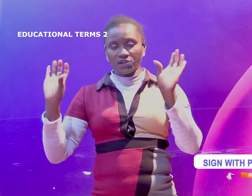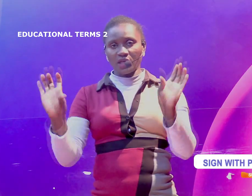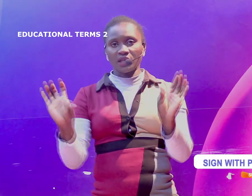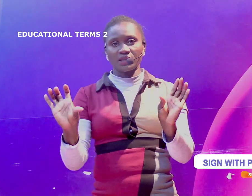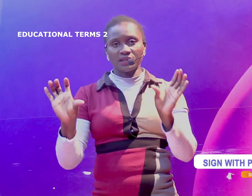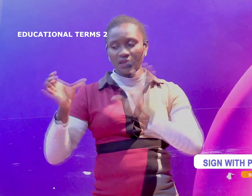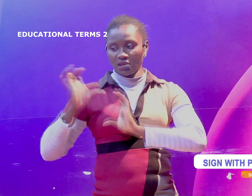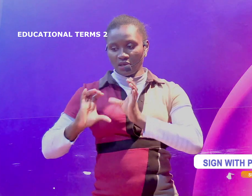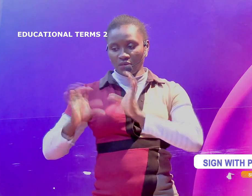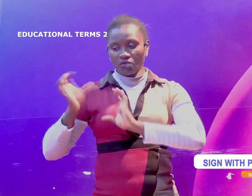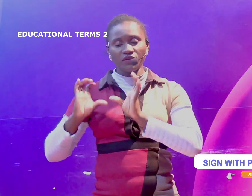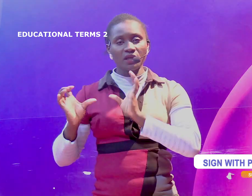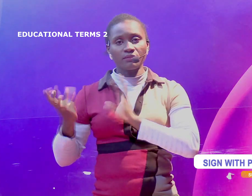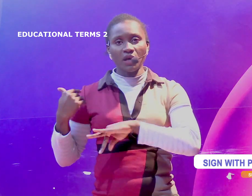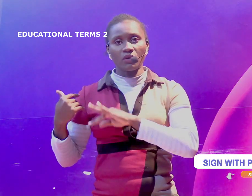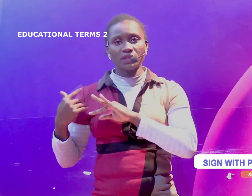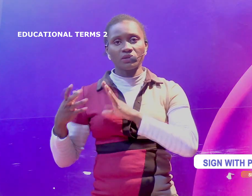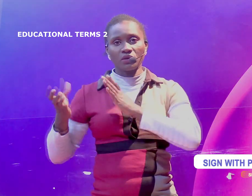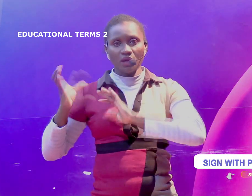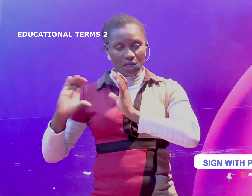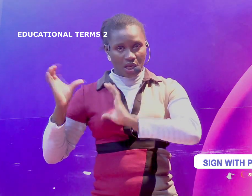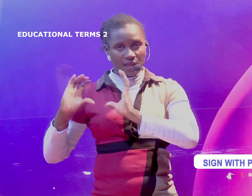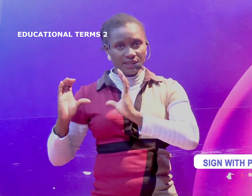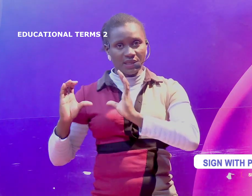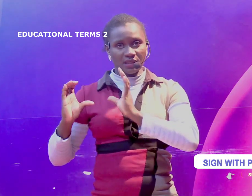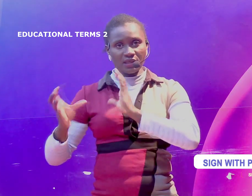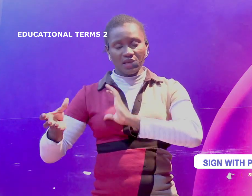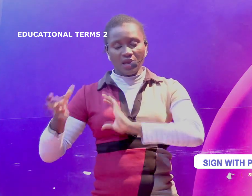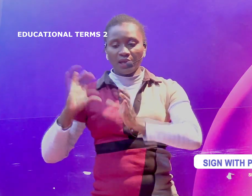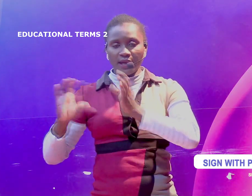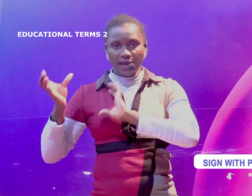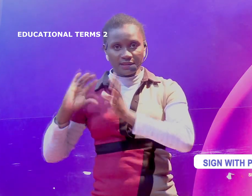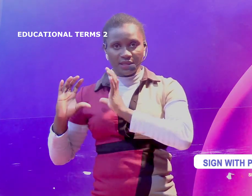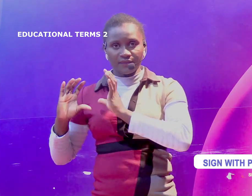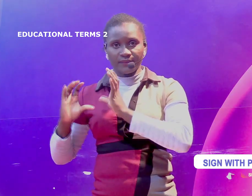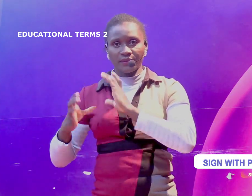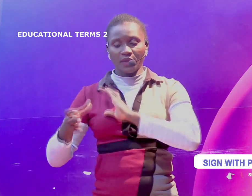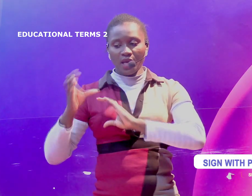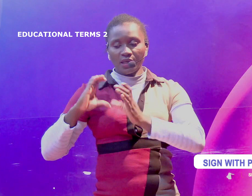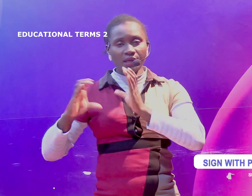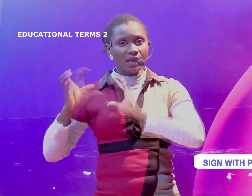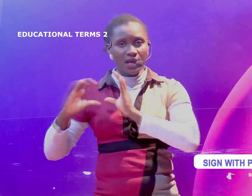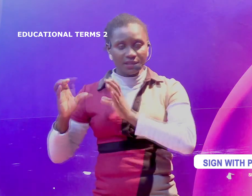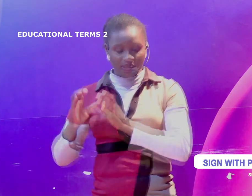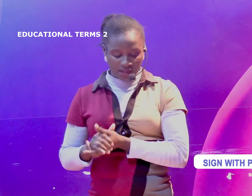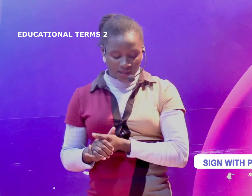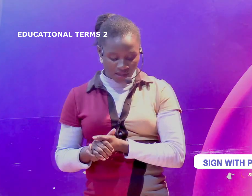letter C, moving backwards. So culture, culture, culture. And